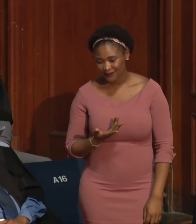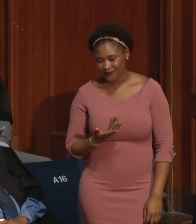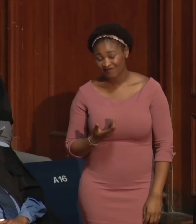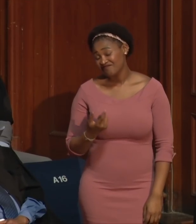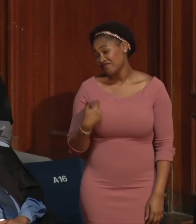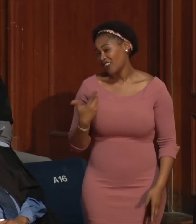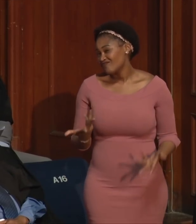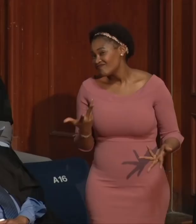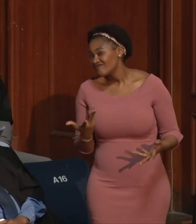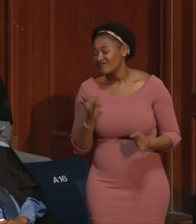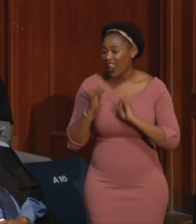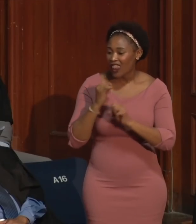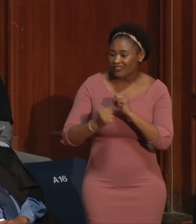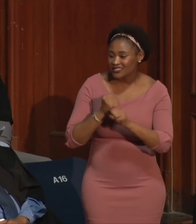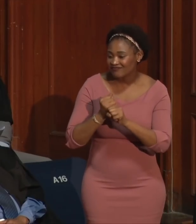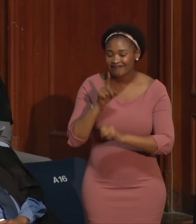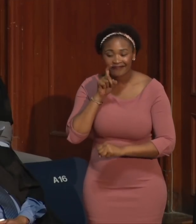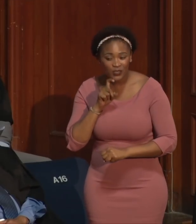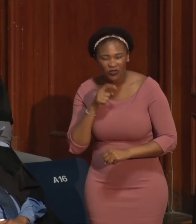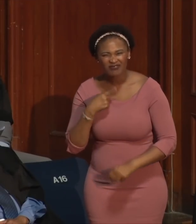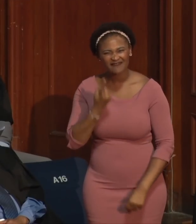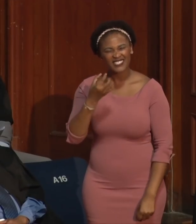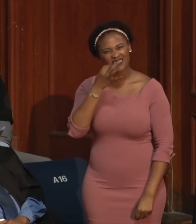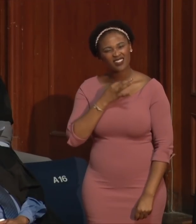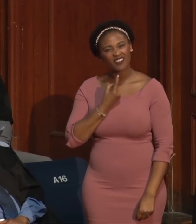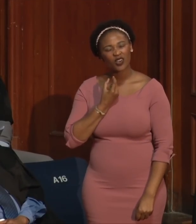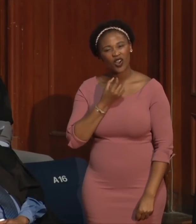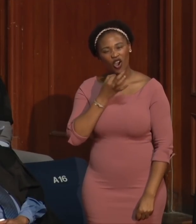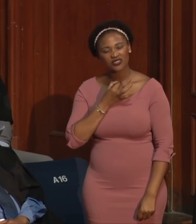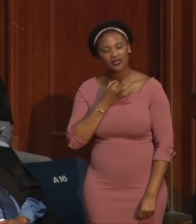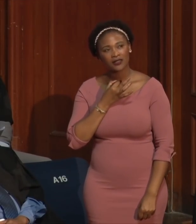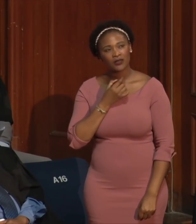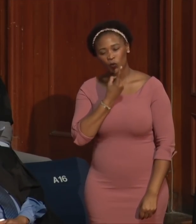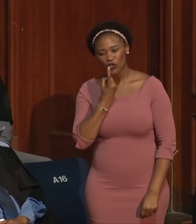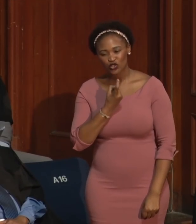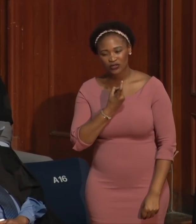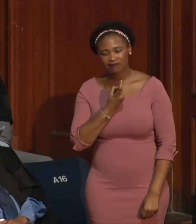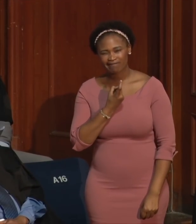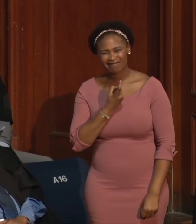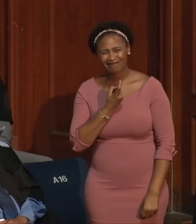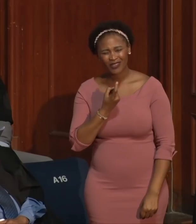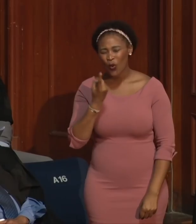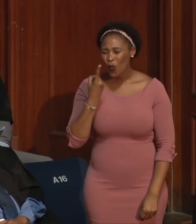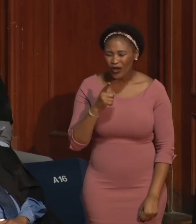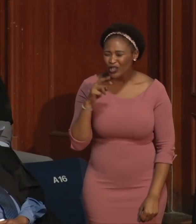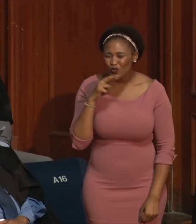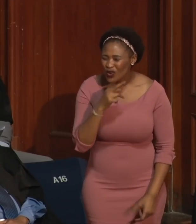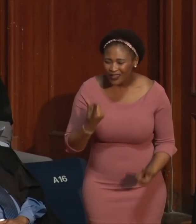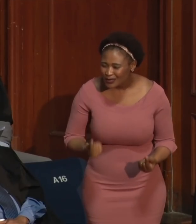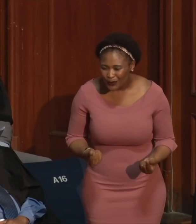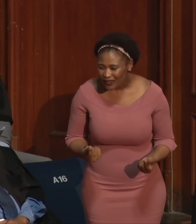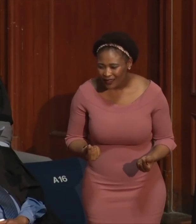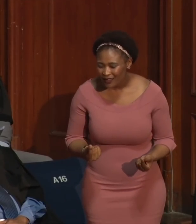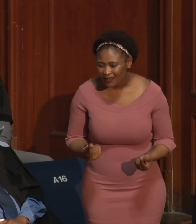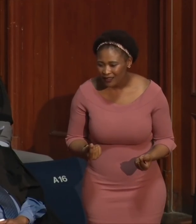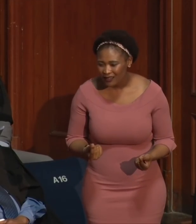I must have been 11 years old when I first asked myself the question, what are you really doing?